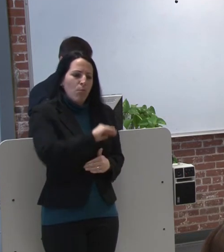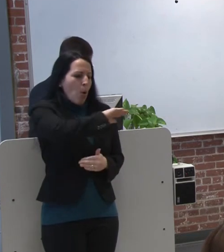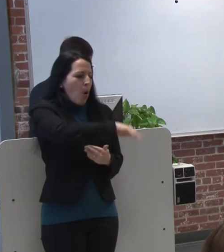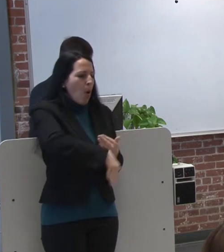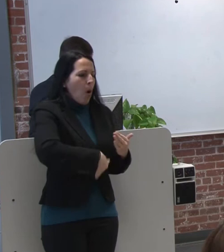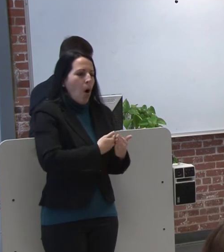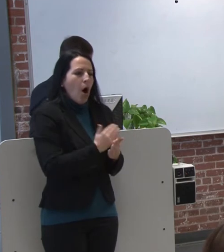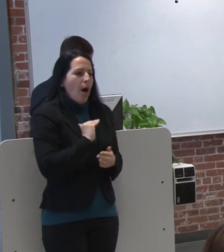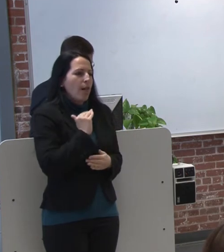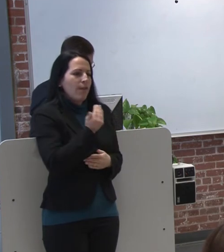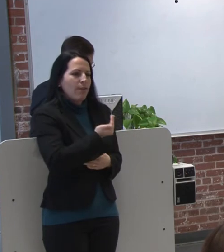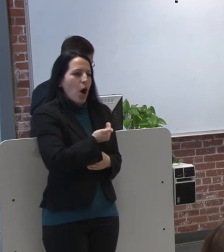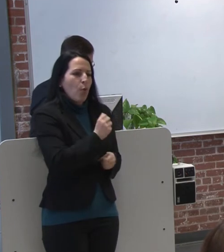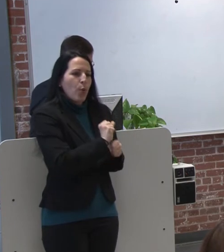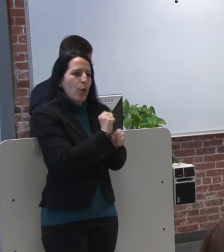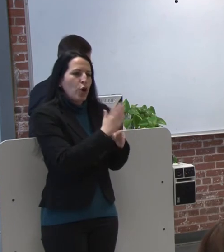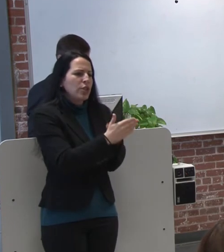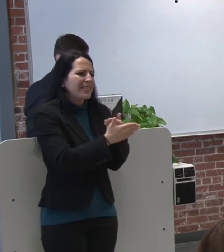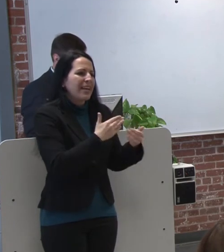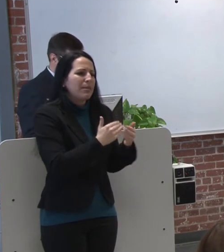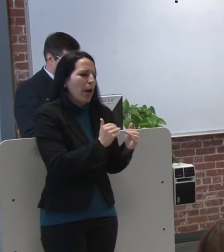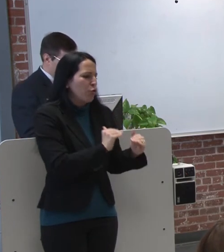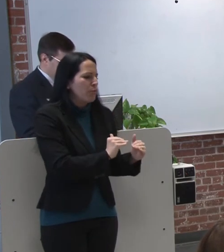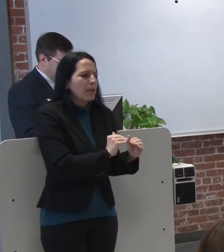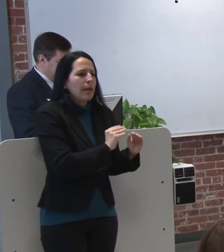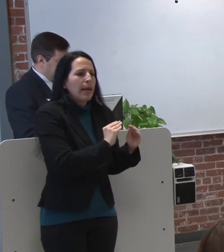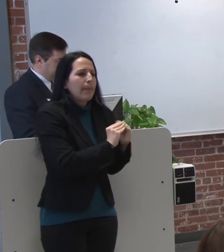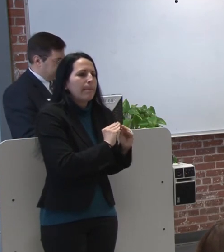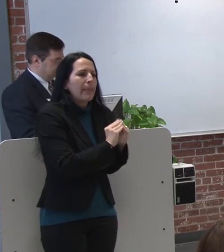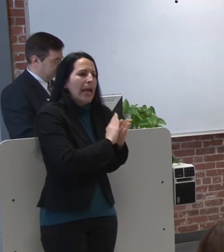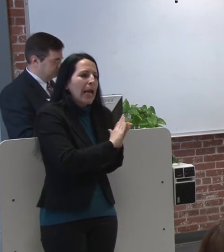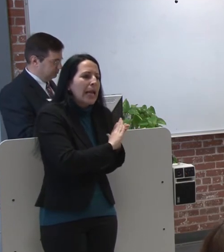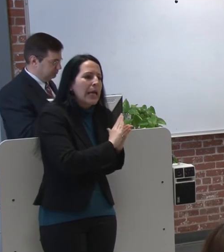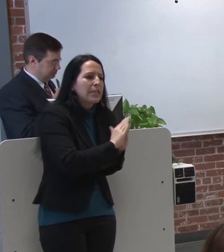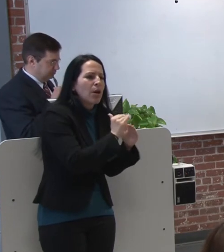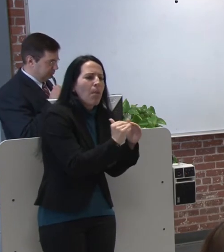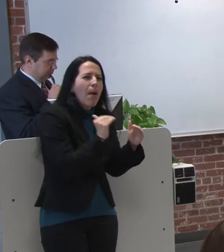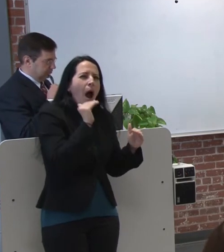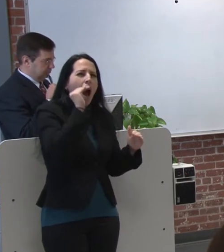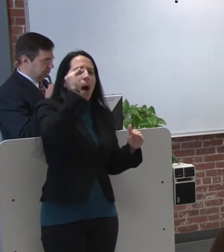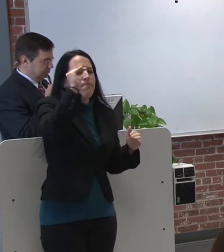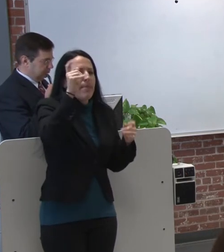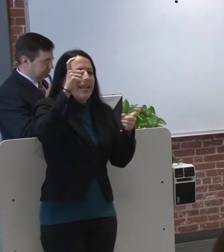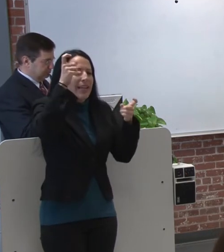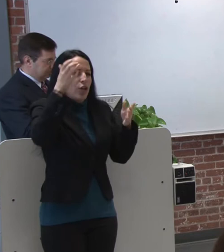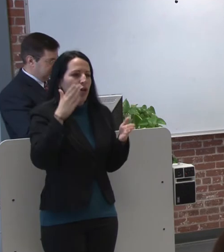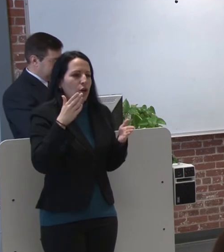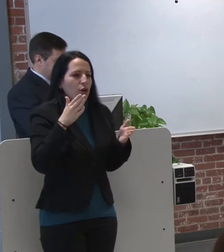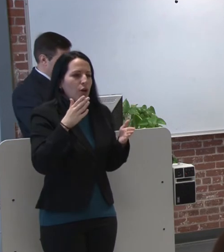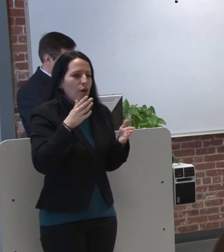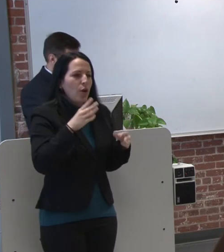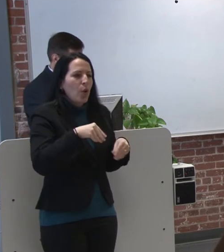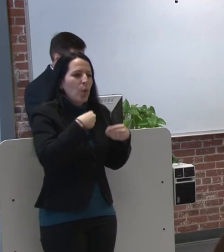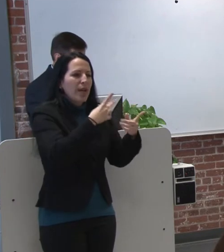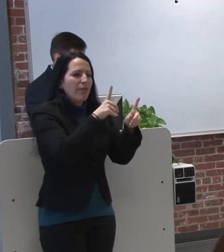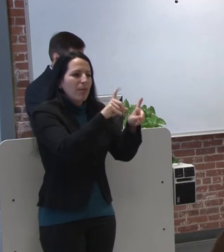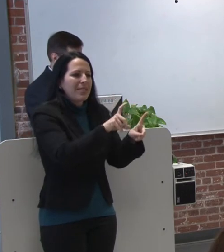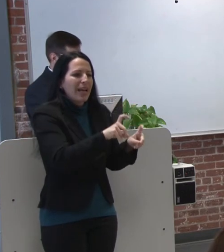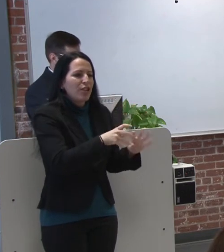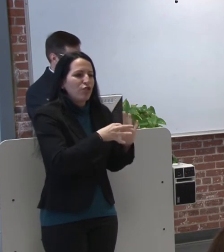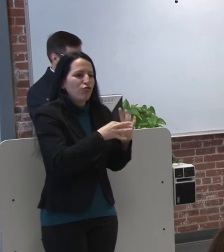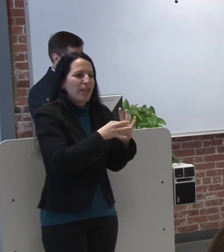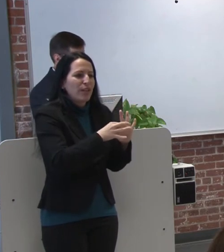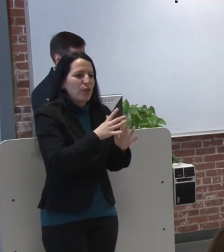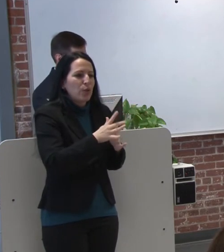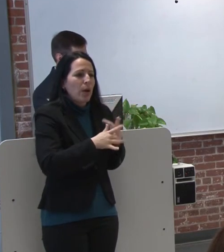it was from maintenance or executive, was given a test for empathy. And they, that score, they had to